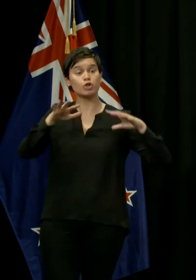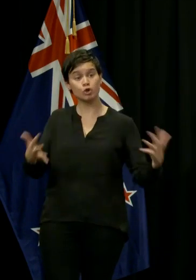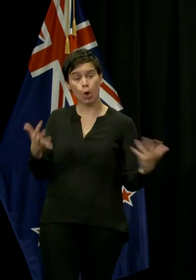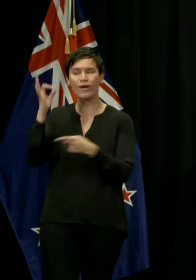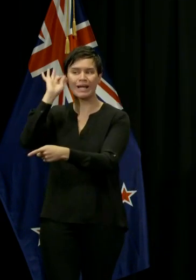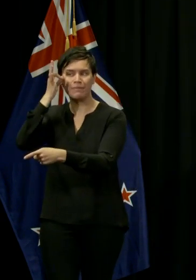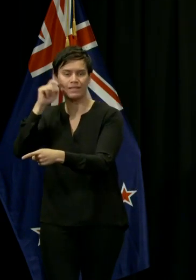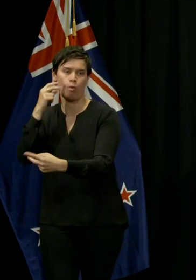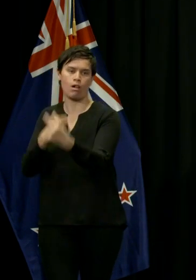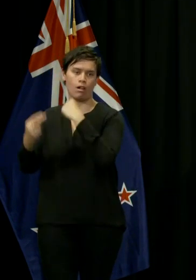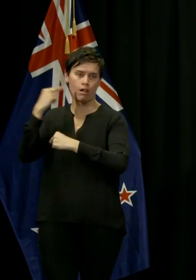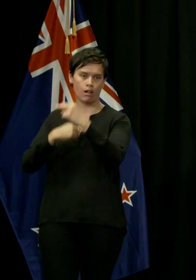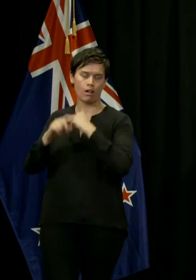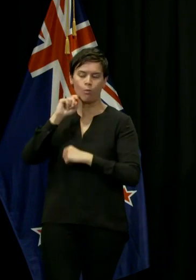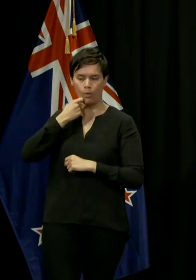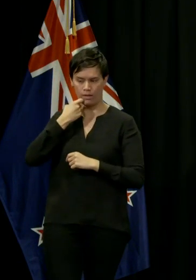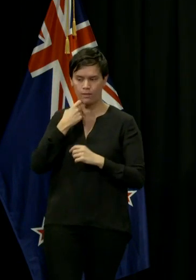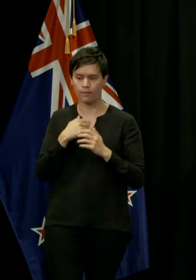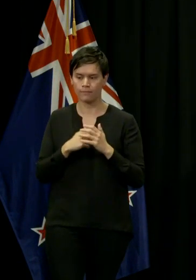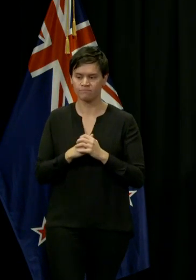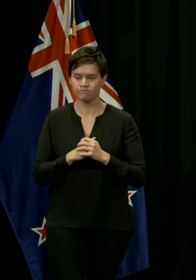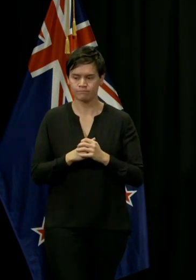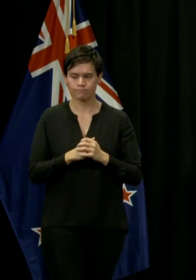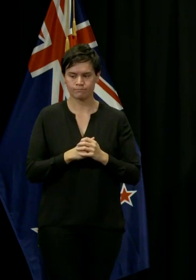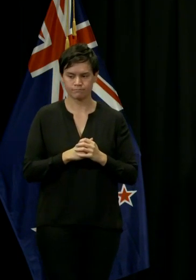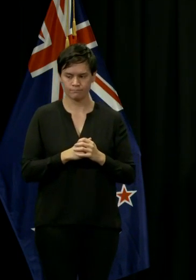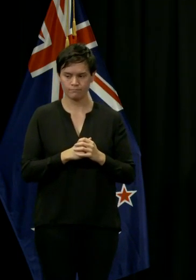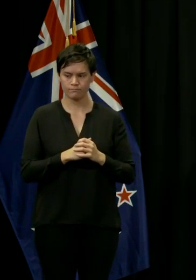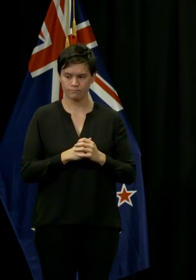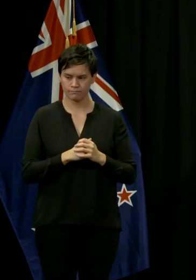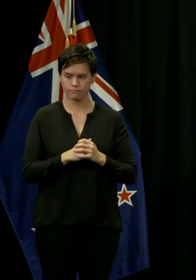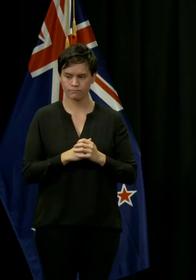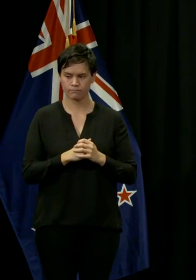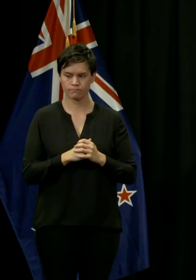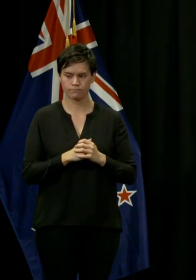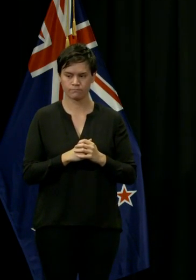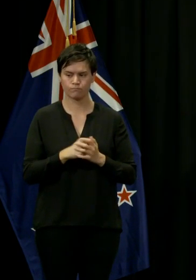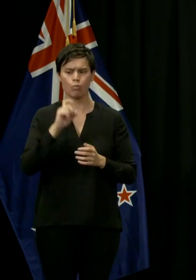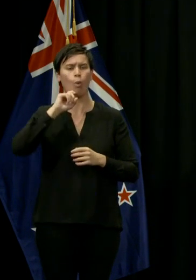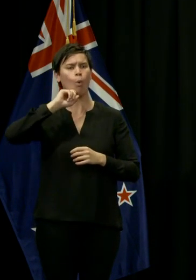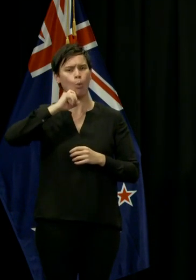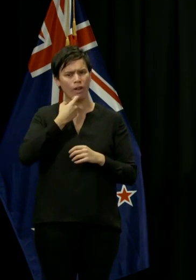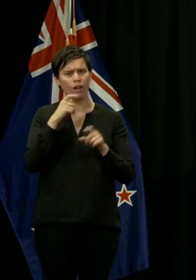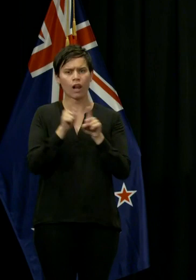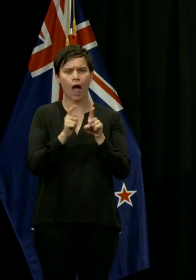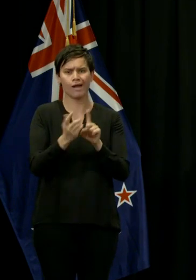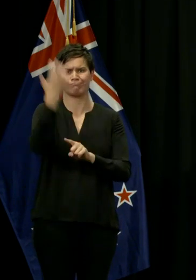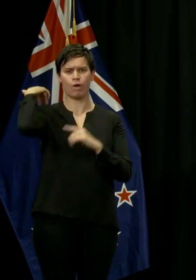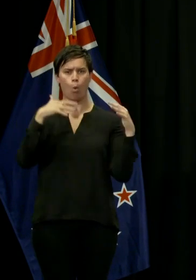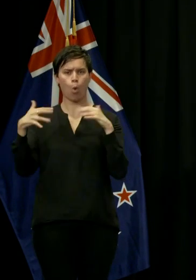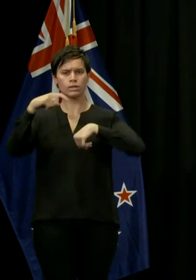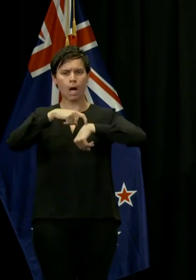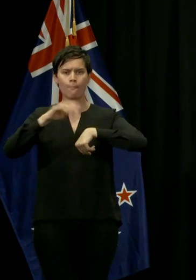grand coalition, is that on the cards? No, look, as I've set out, my expectation is that we provide that role for